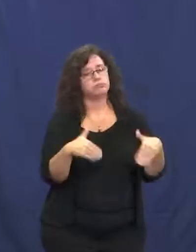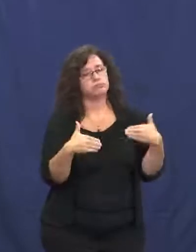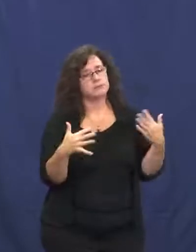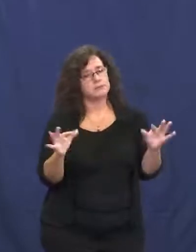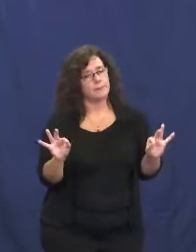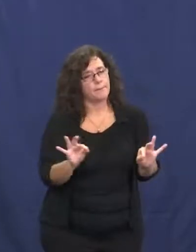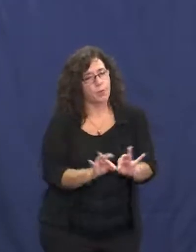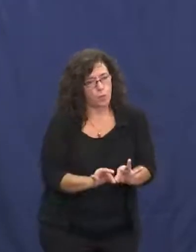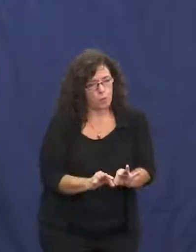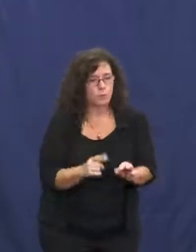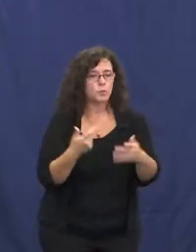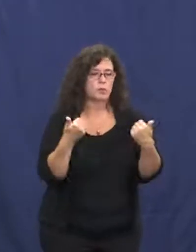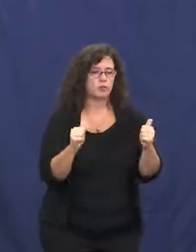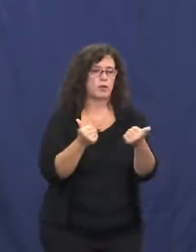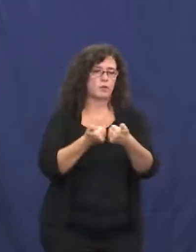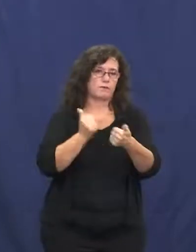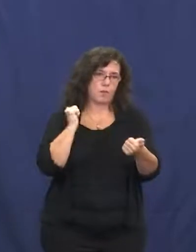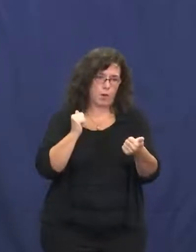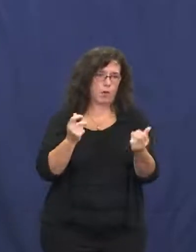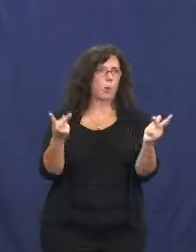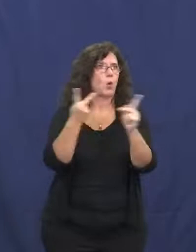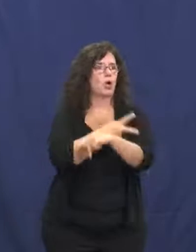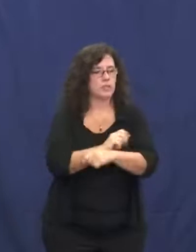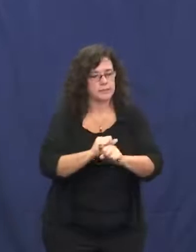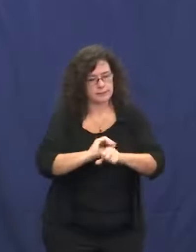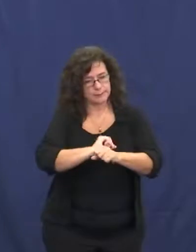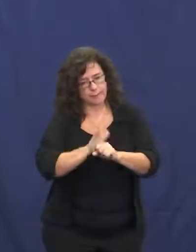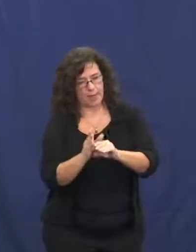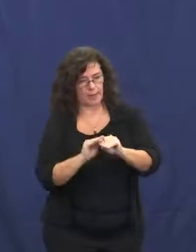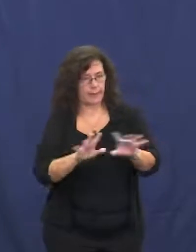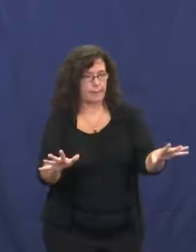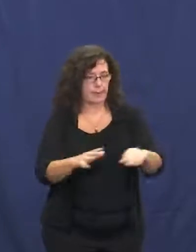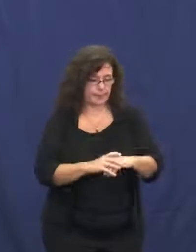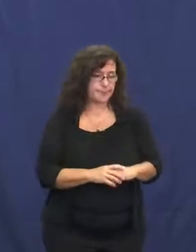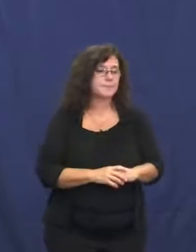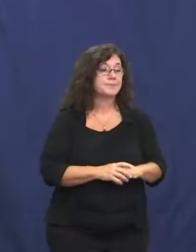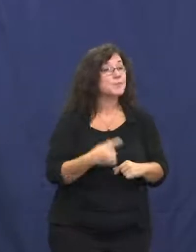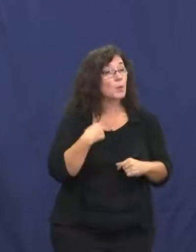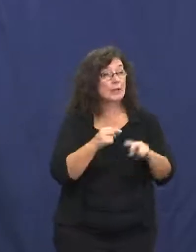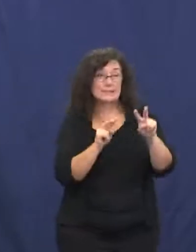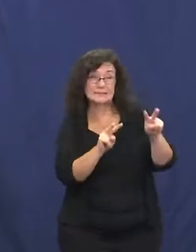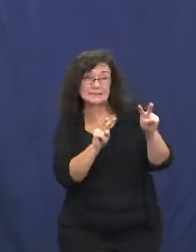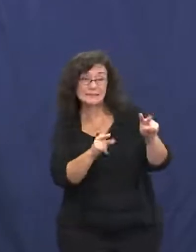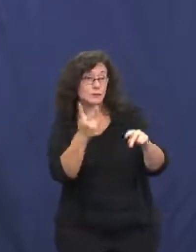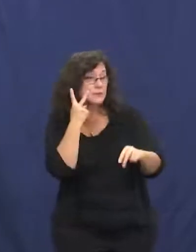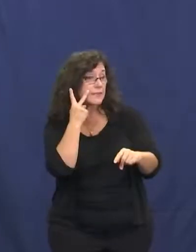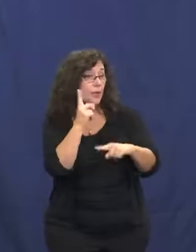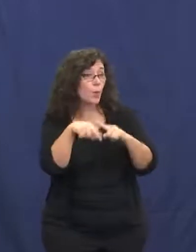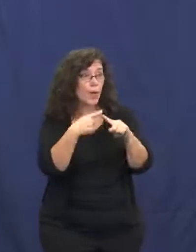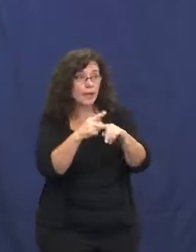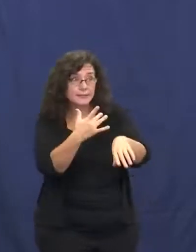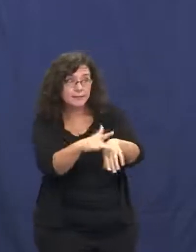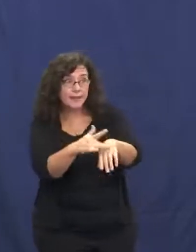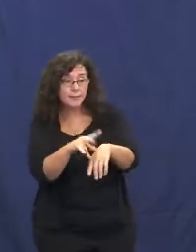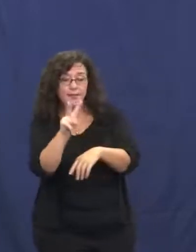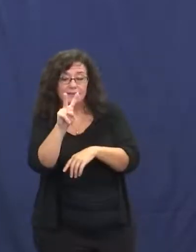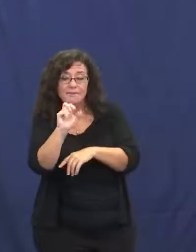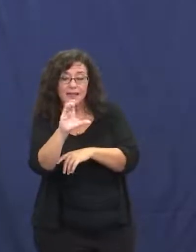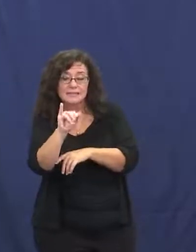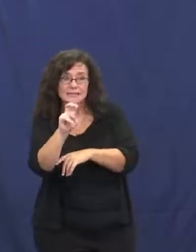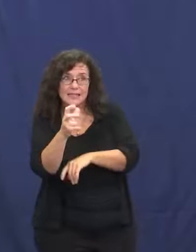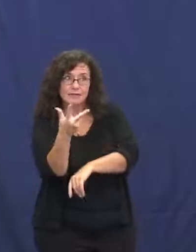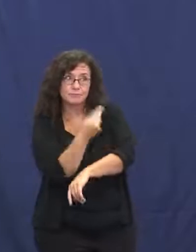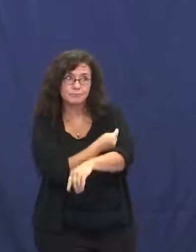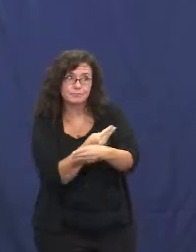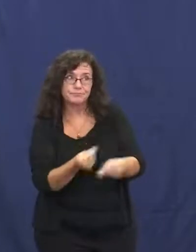the twindemic, as they call it. And then in terms of a vaccine, we're all watching anxiously to see when one will be ready. But I want you to know as